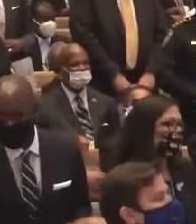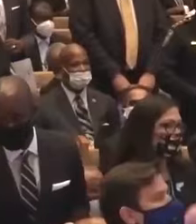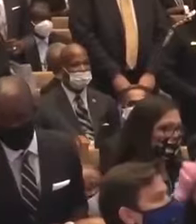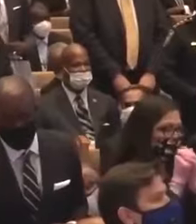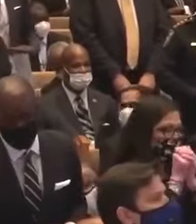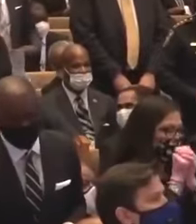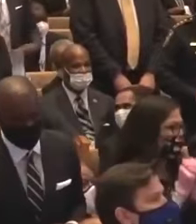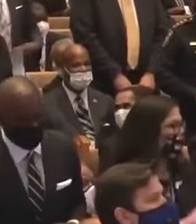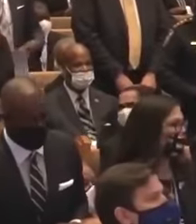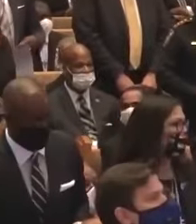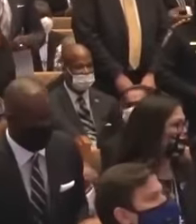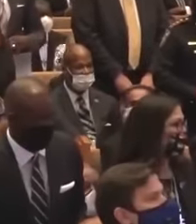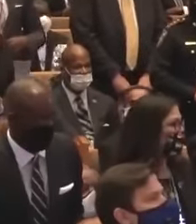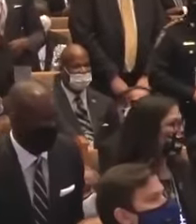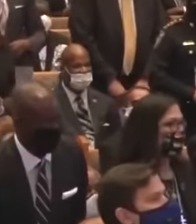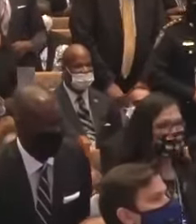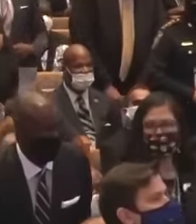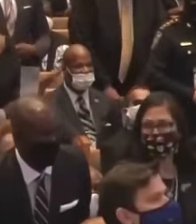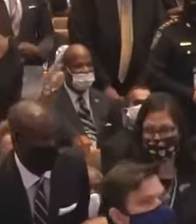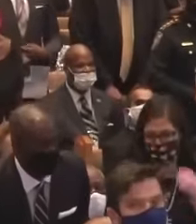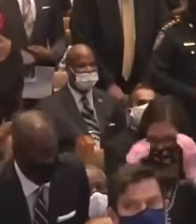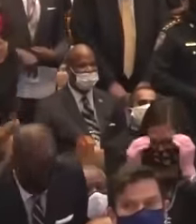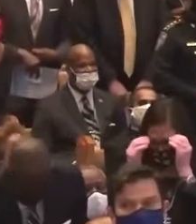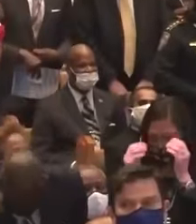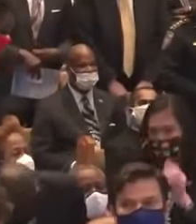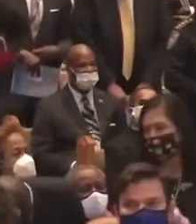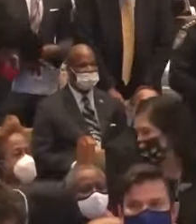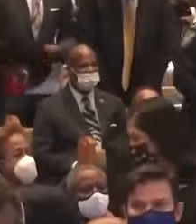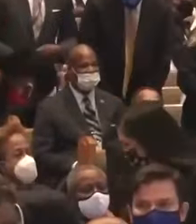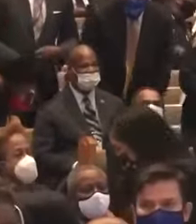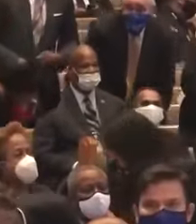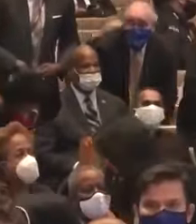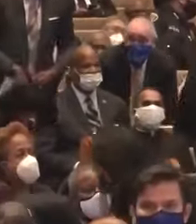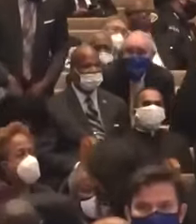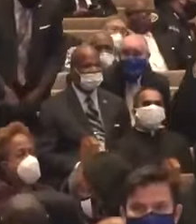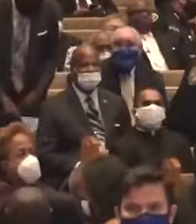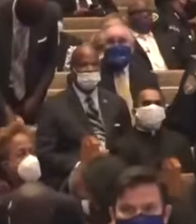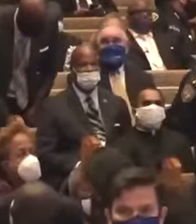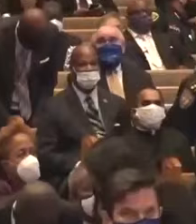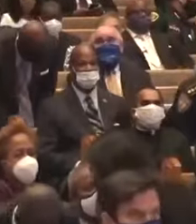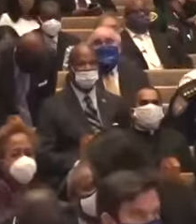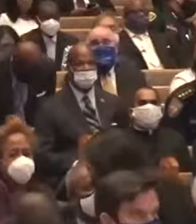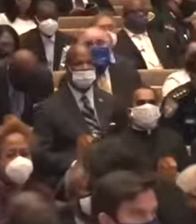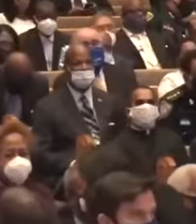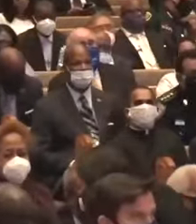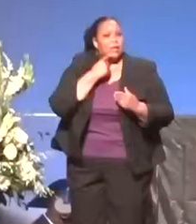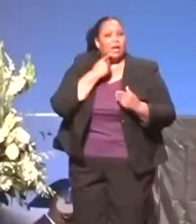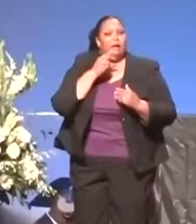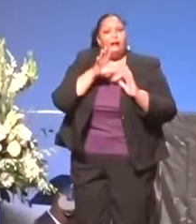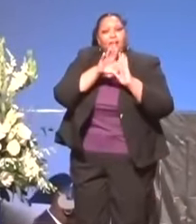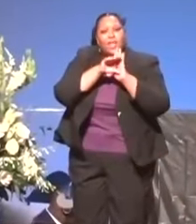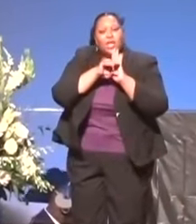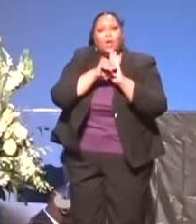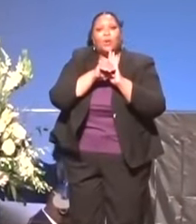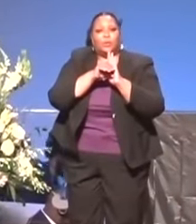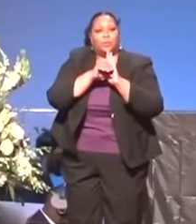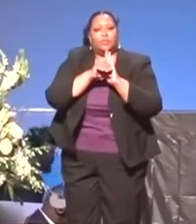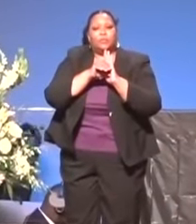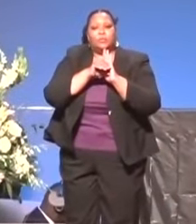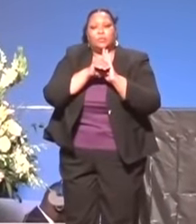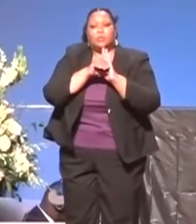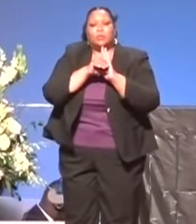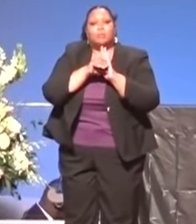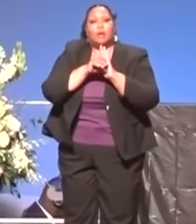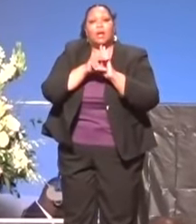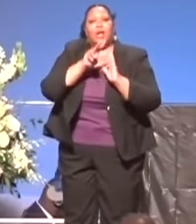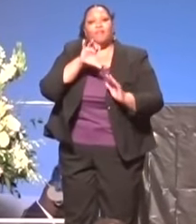now. Adrien Garcia's commissioner. Each and everyone. At this time, the program calls for a video by